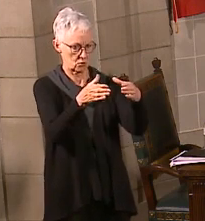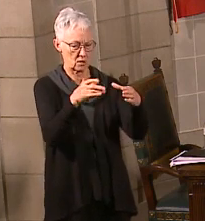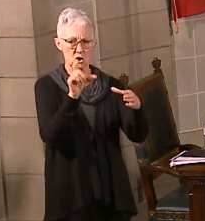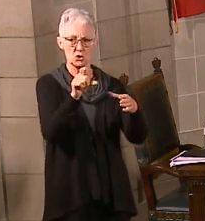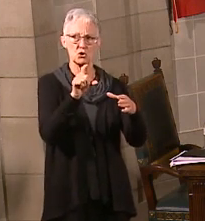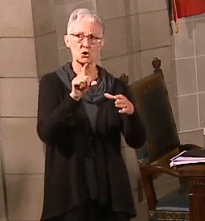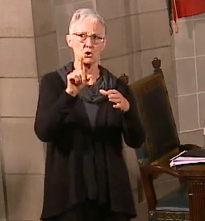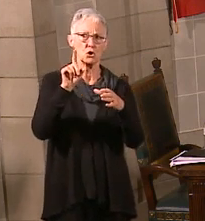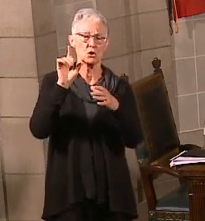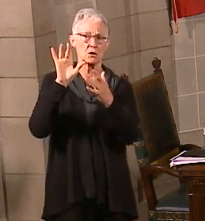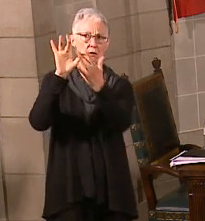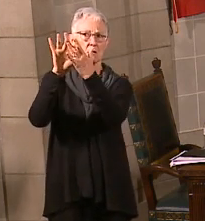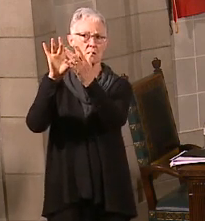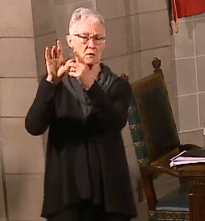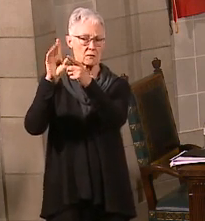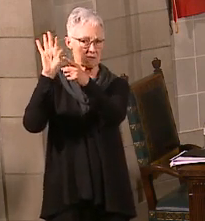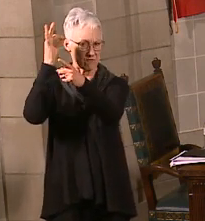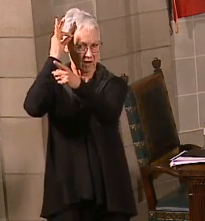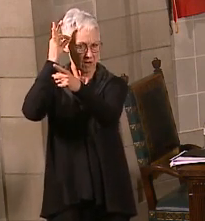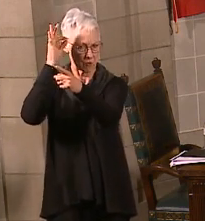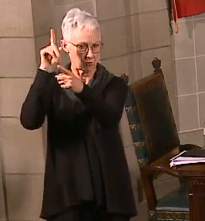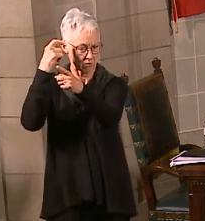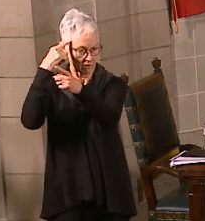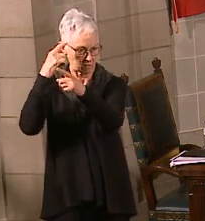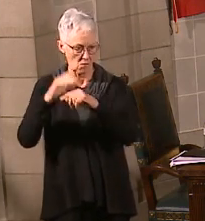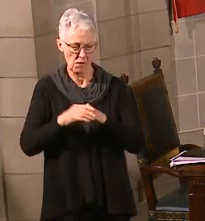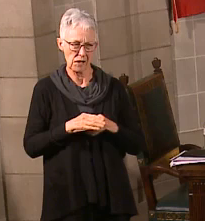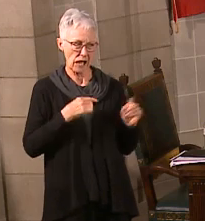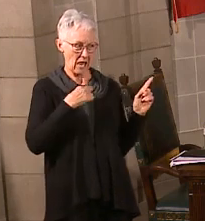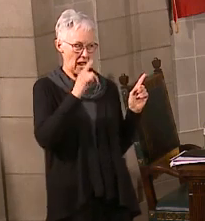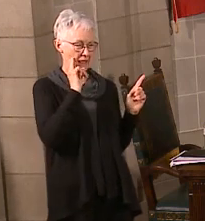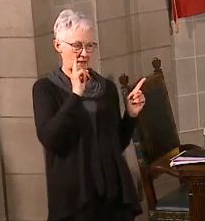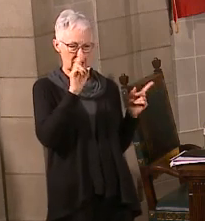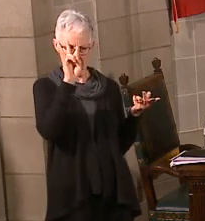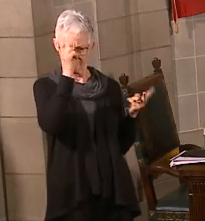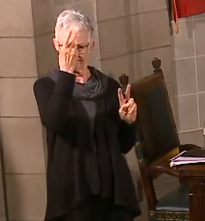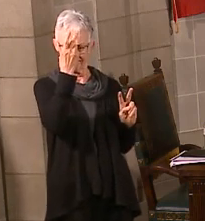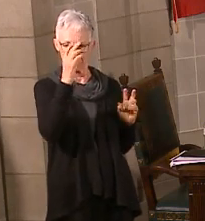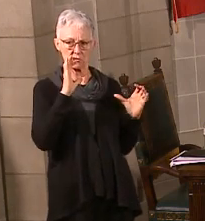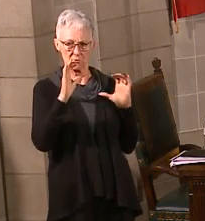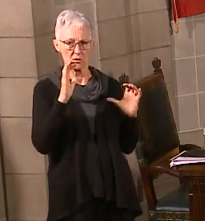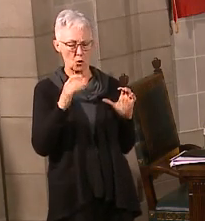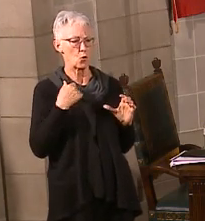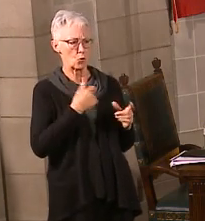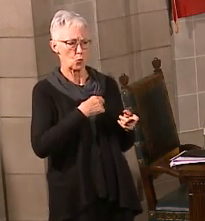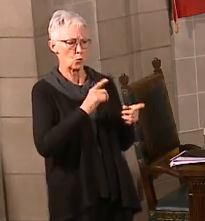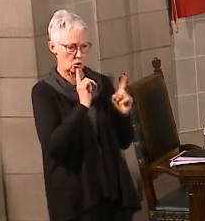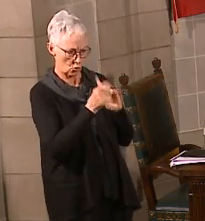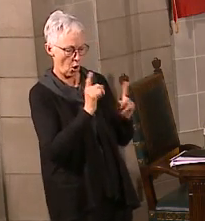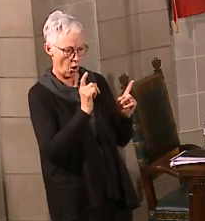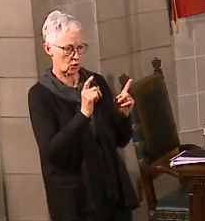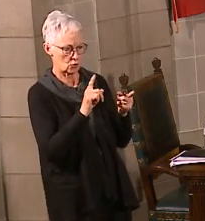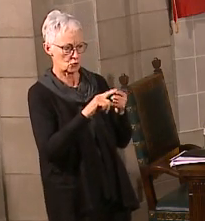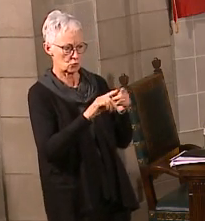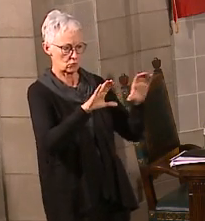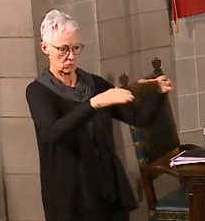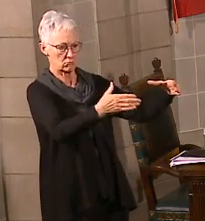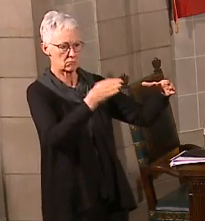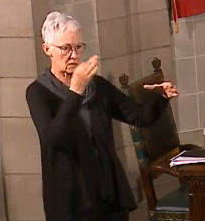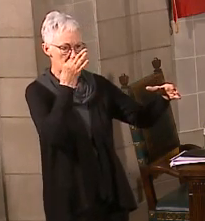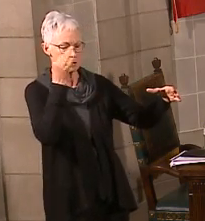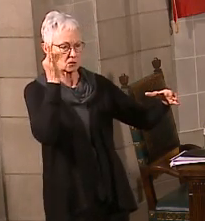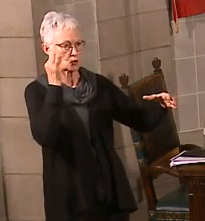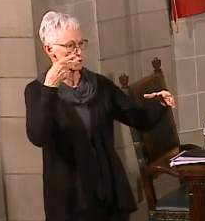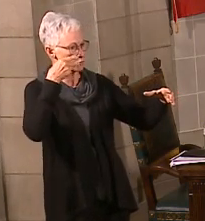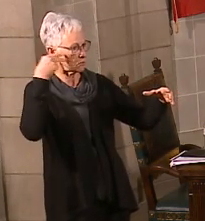the story's getting a little bit jumbled here. We have been talking to the tribes with regard to responding back to the coronavirus and offering them support through things